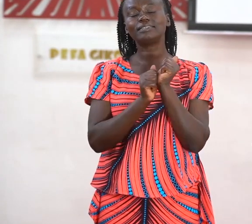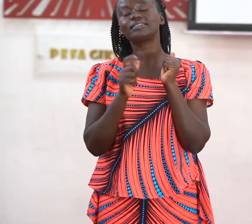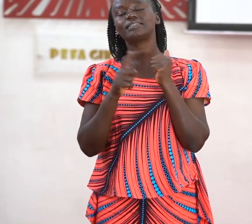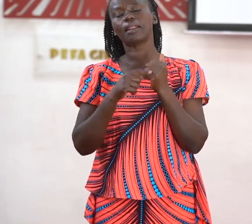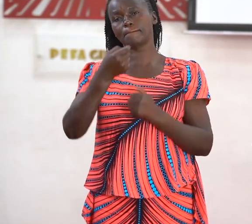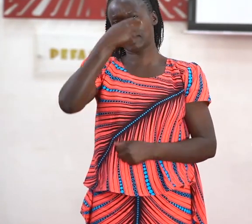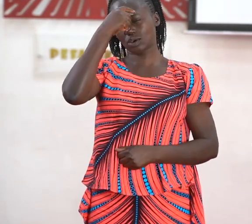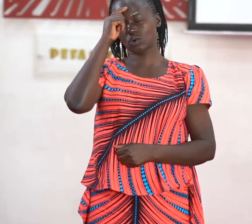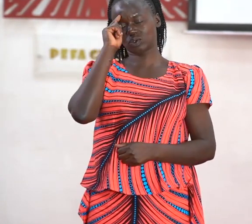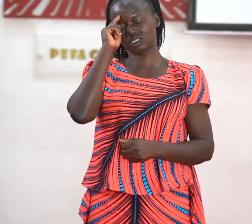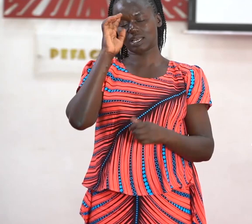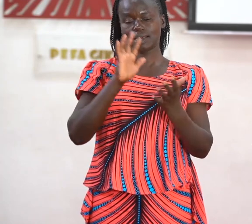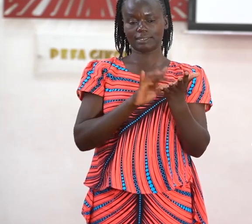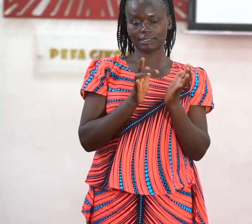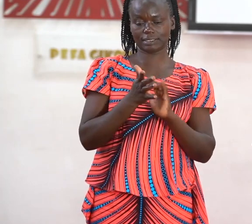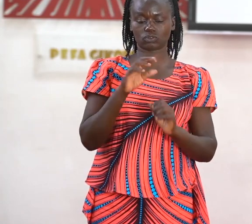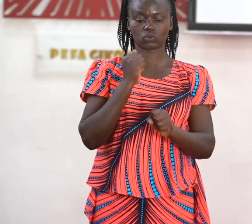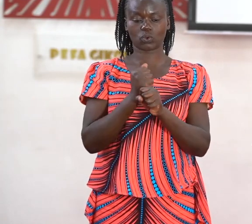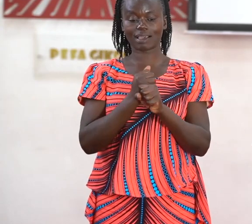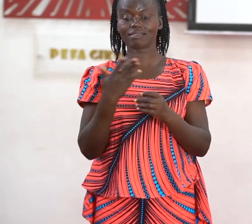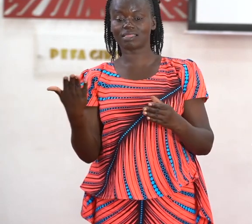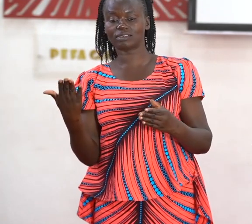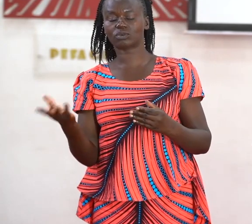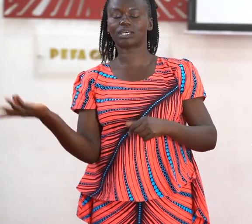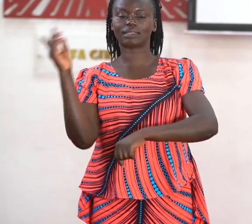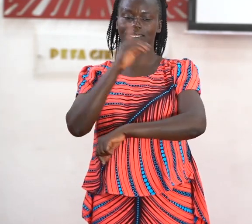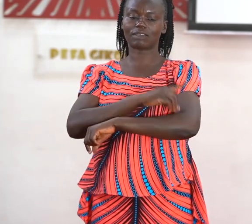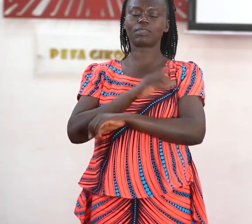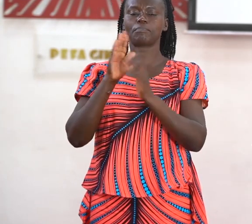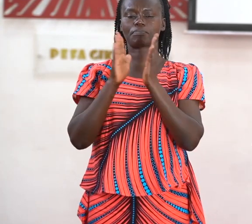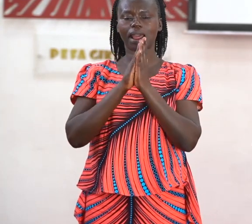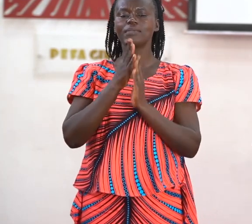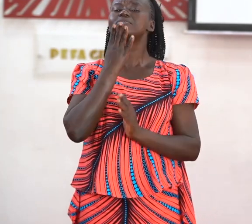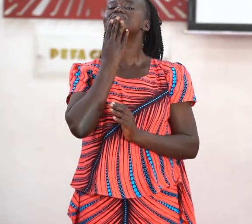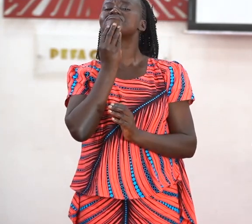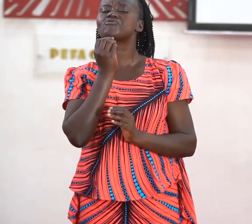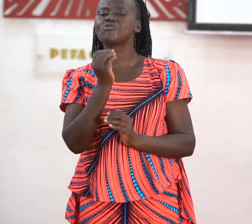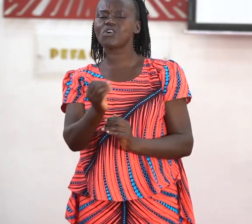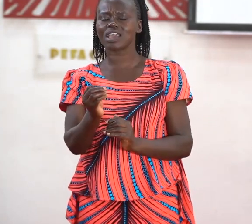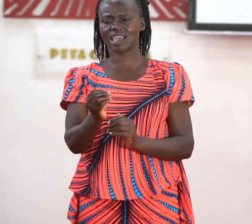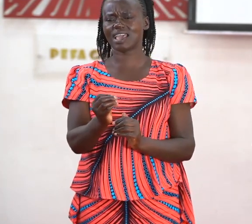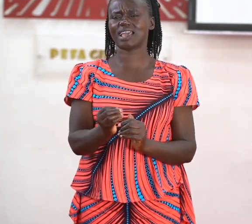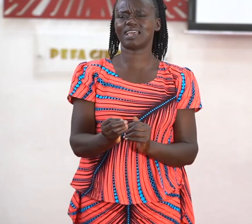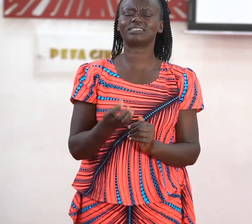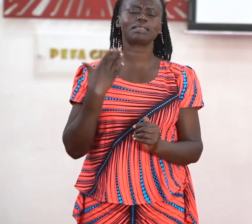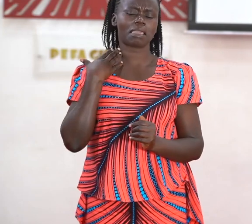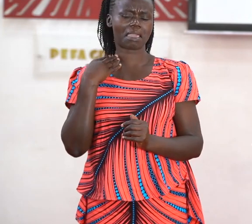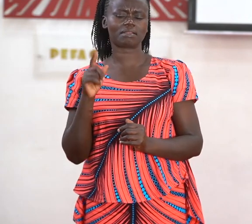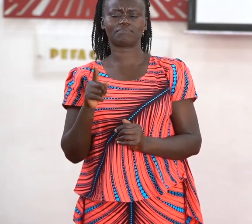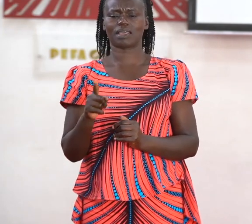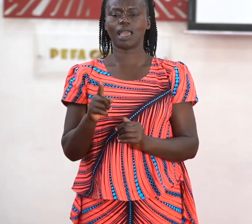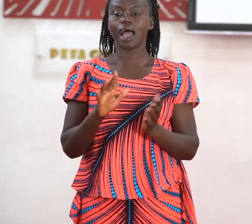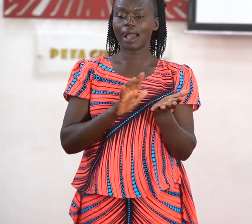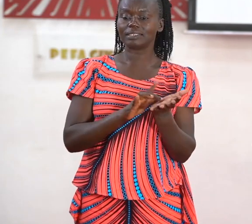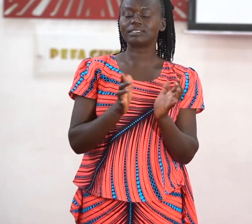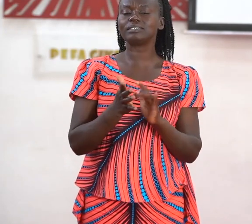Jesus was doing these things on the Sabbath, the Jews persecuted him. Jesus said to them in verse 17, that